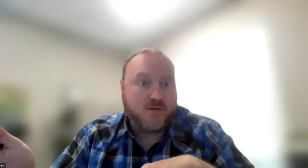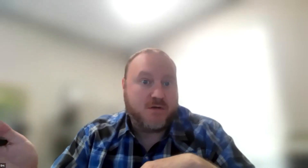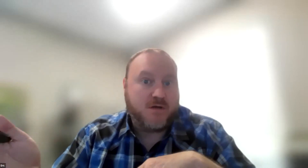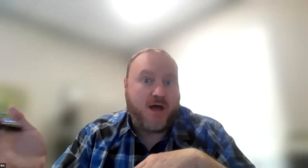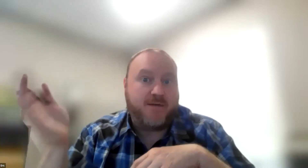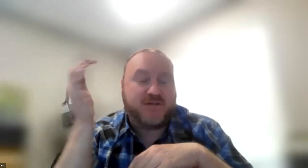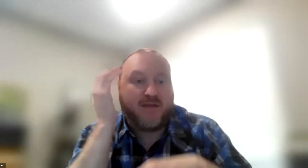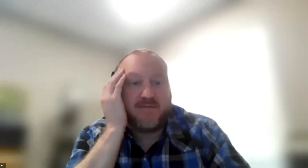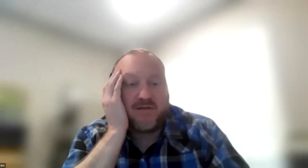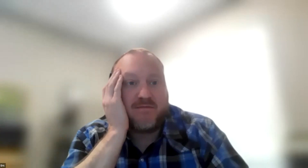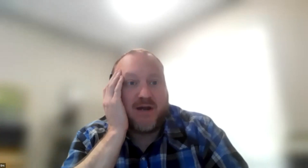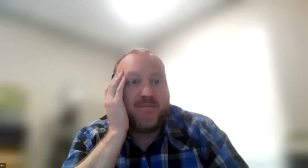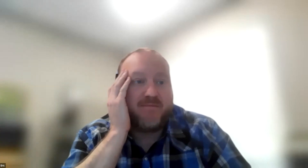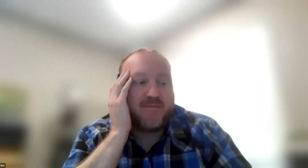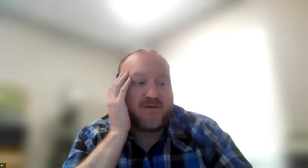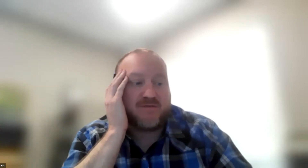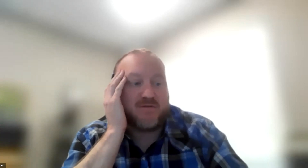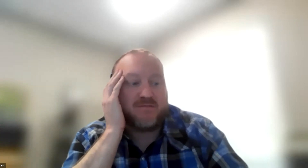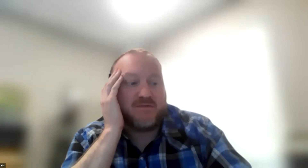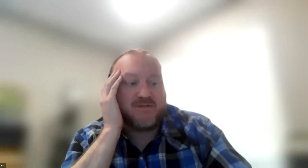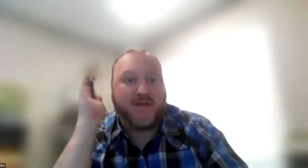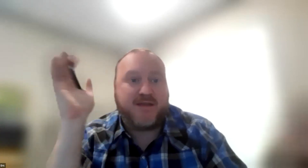too. So